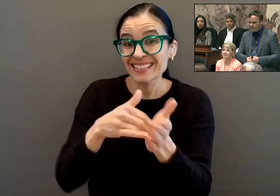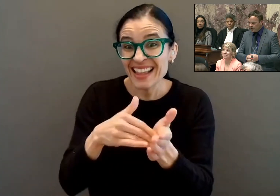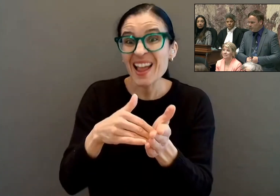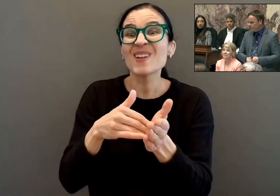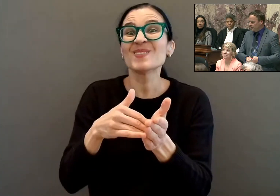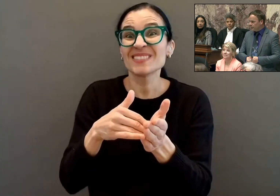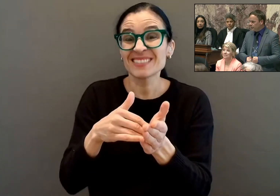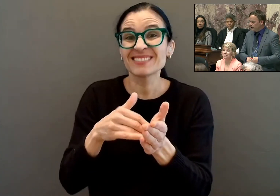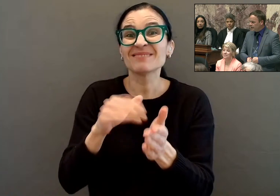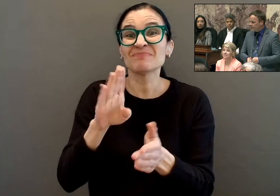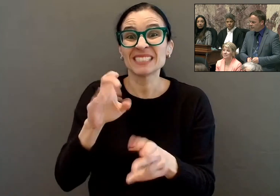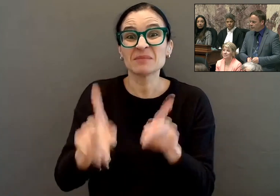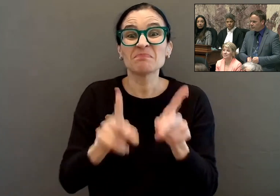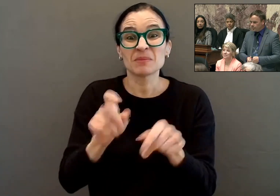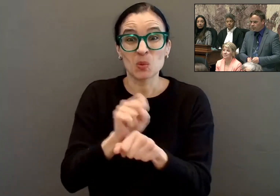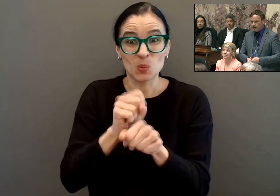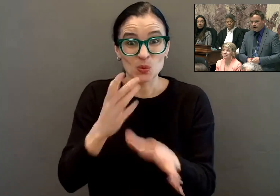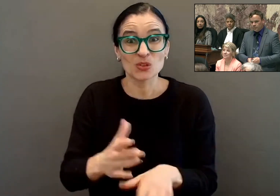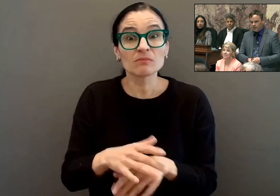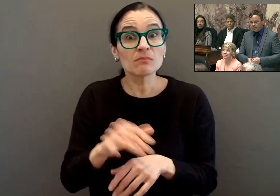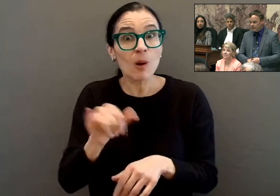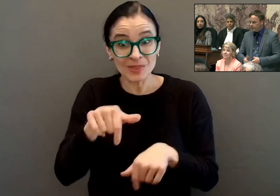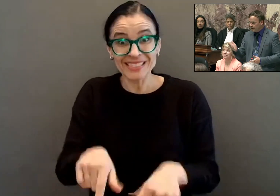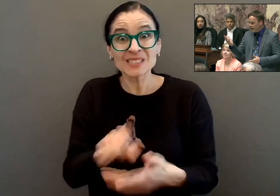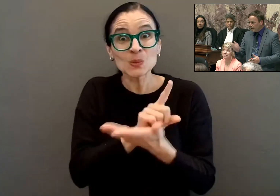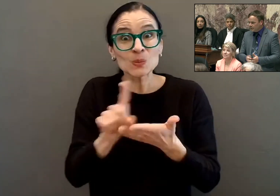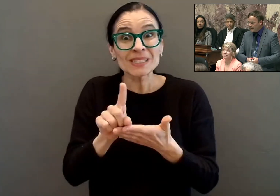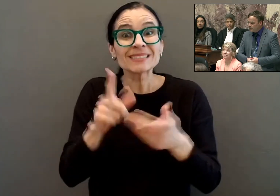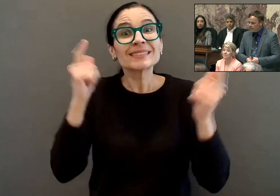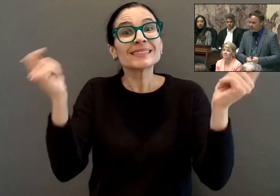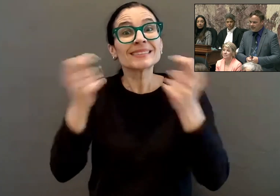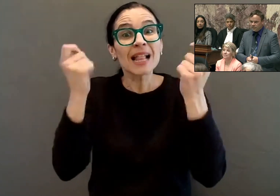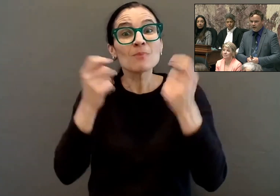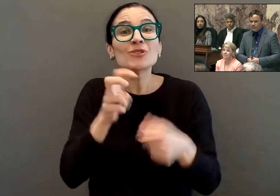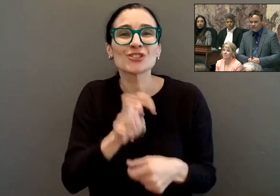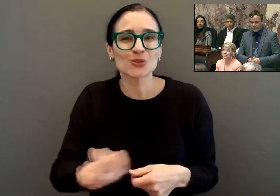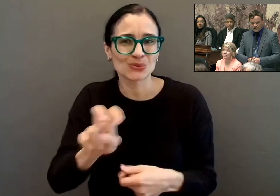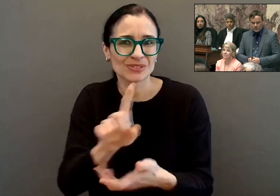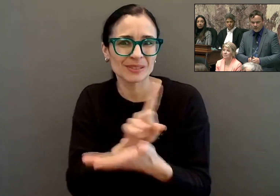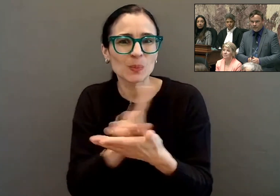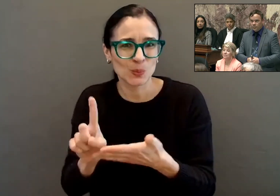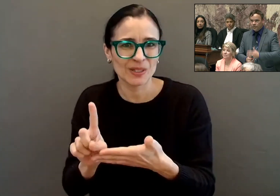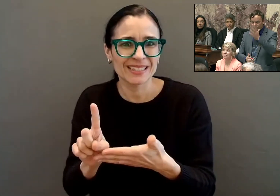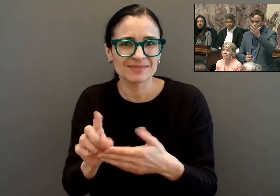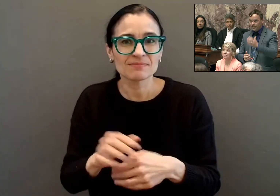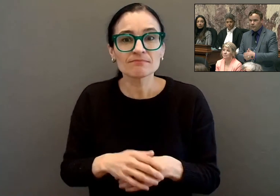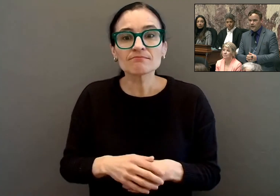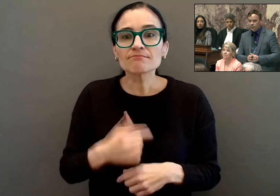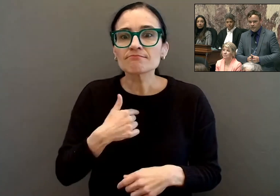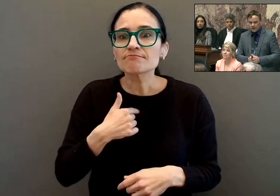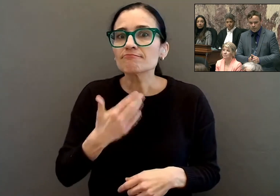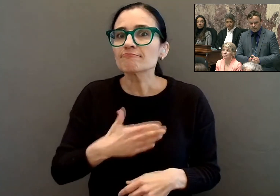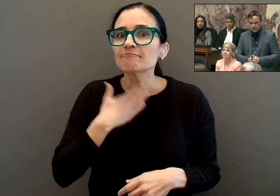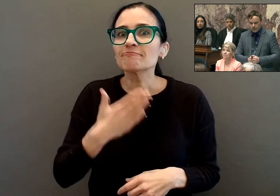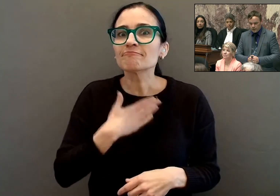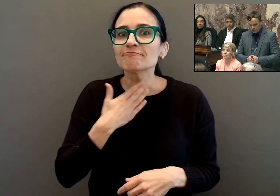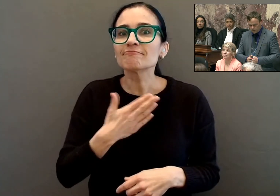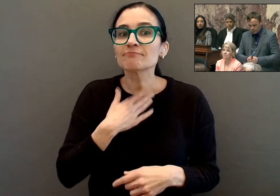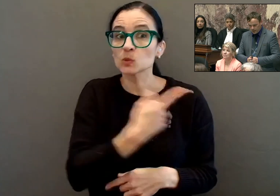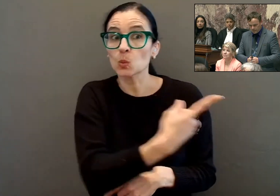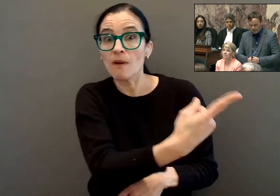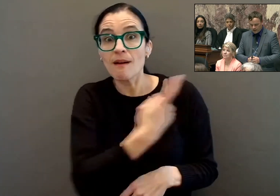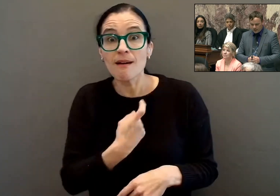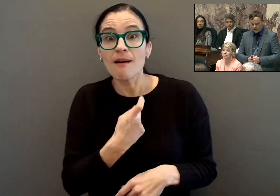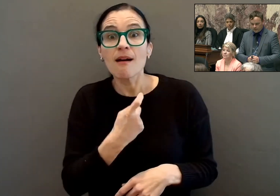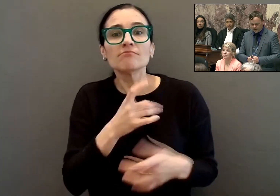we have so much opportunities to support our community. So I'm glad the member asked questions and estimates. I'm sorry the critic was unable to